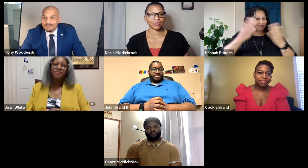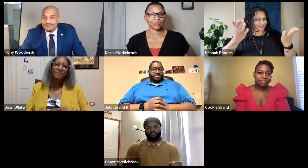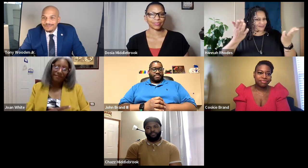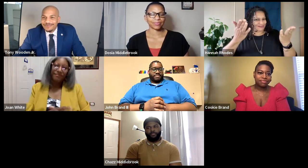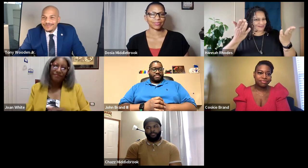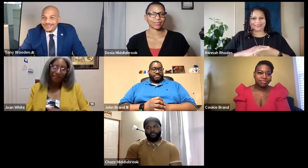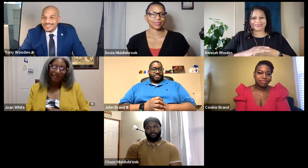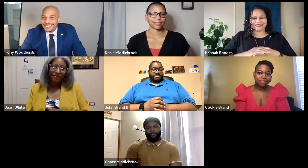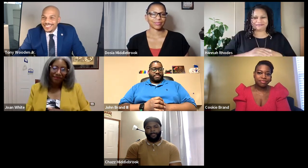All